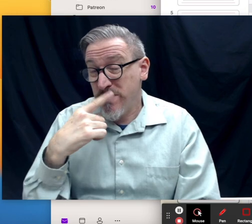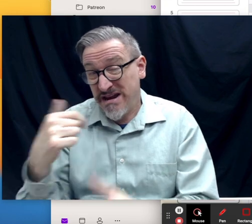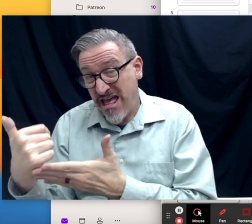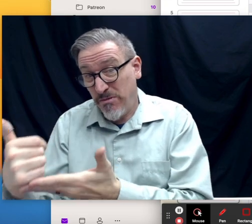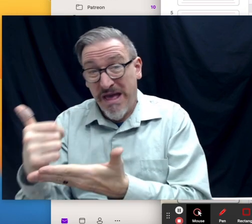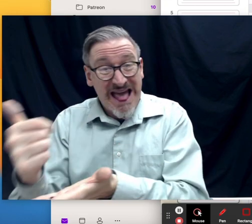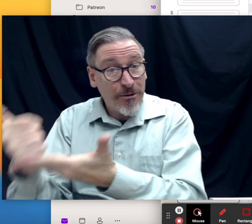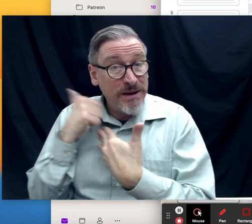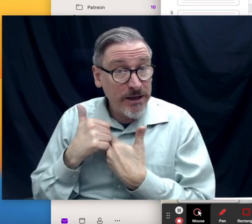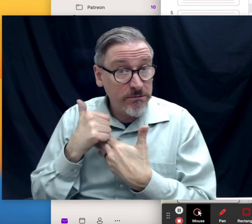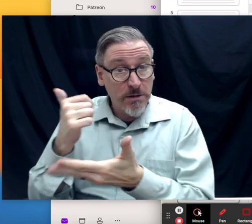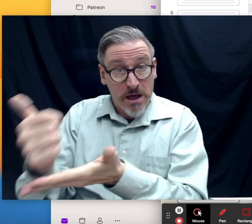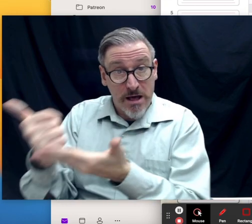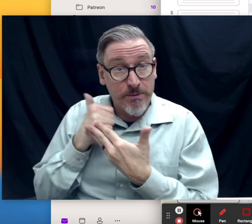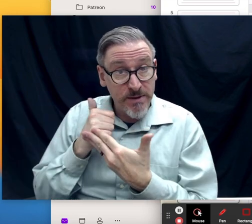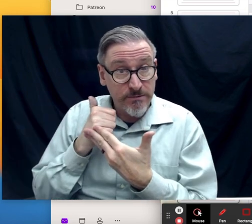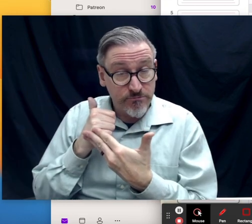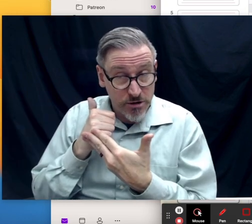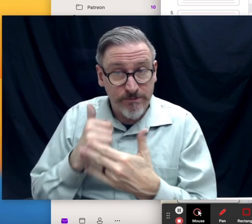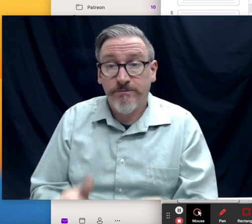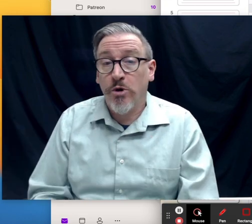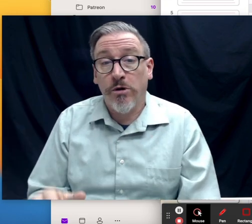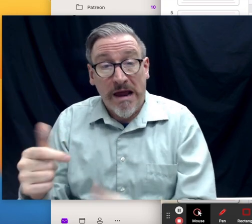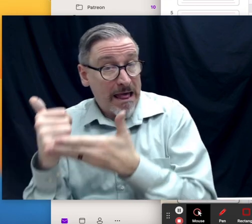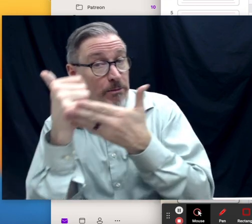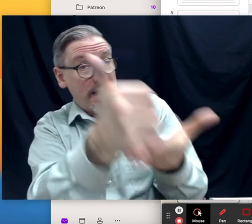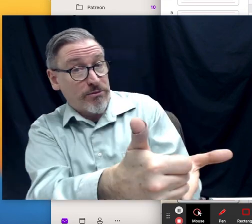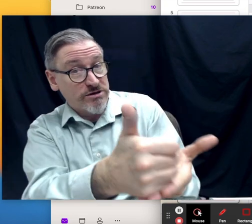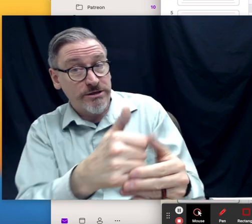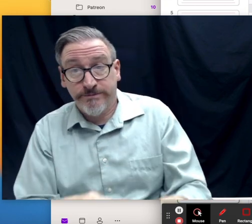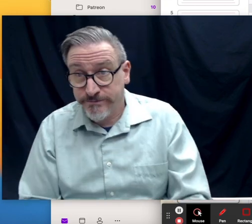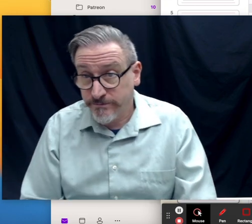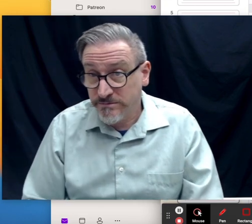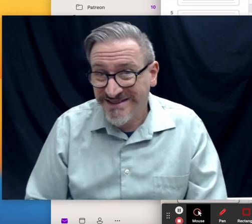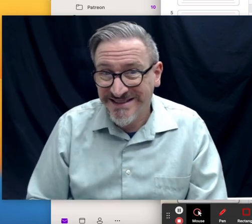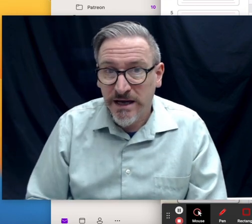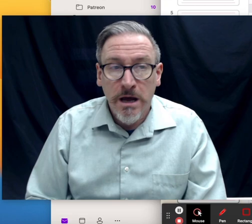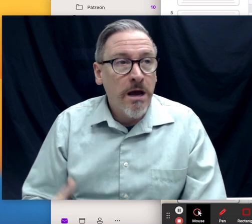Do you mind helping me? Help me, right? Or help that person?